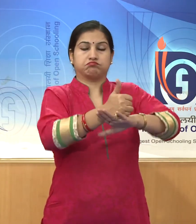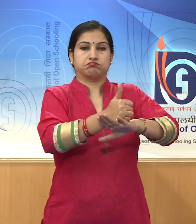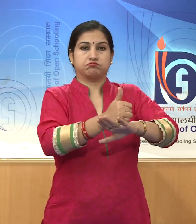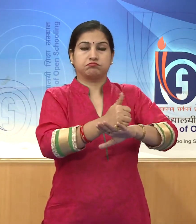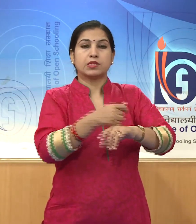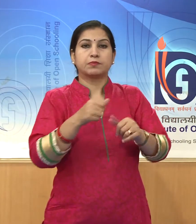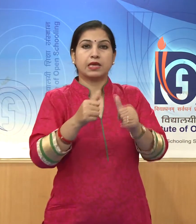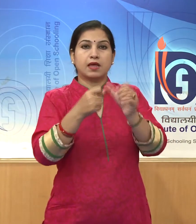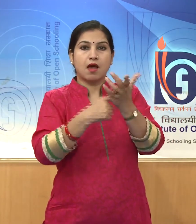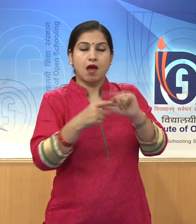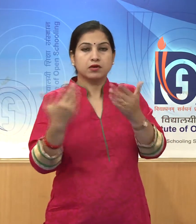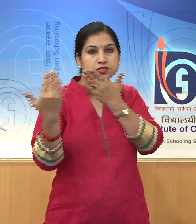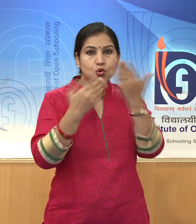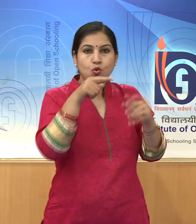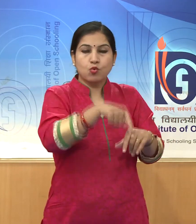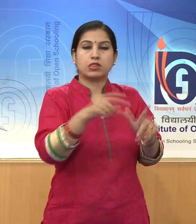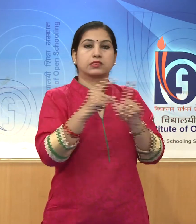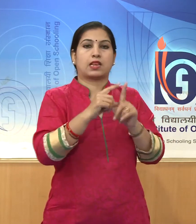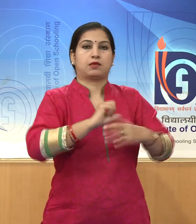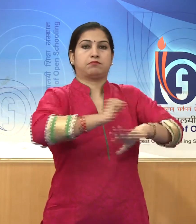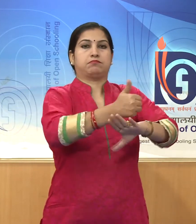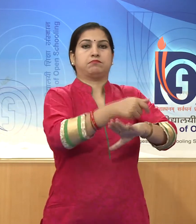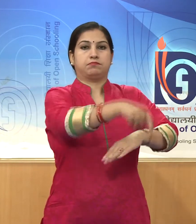an art school in Delhi.